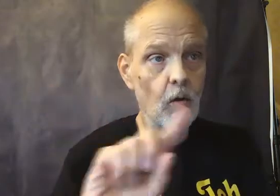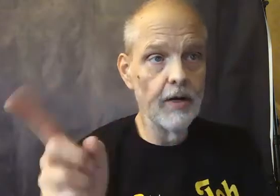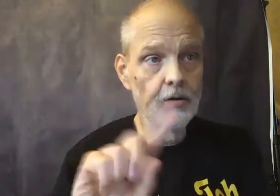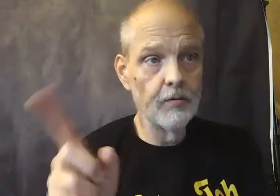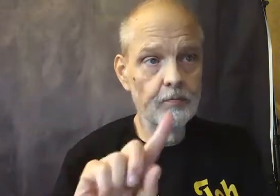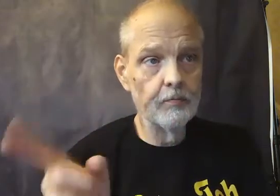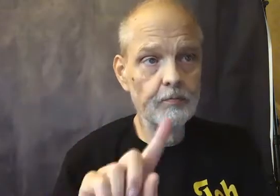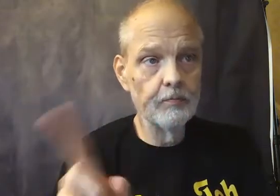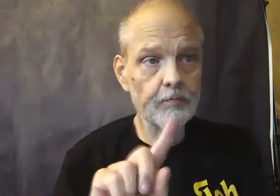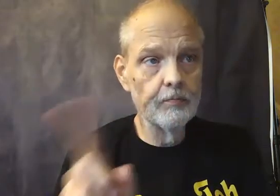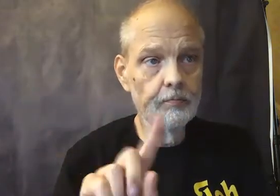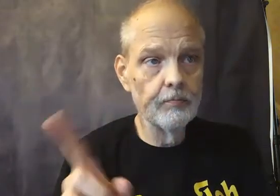Where?